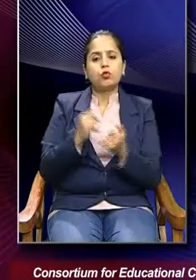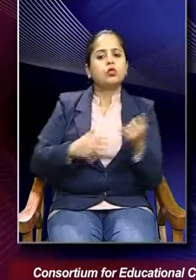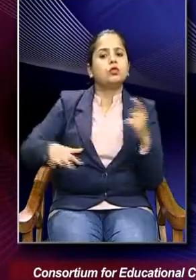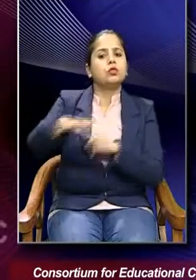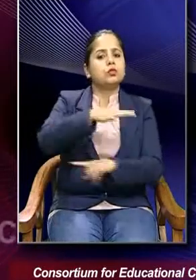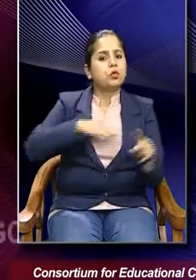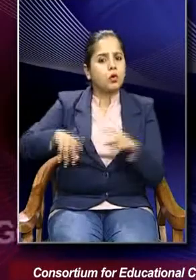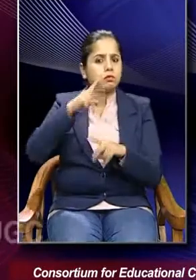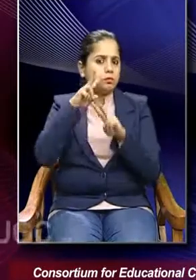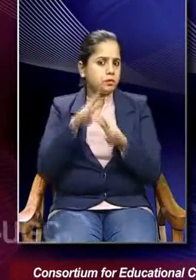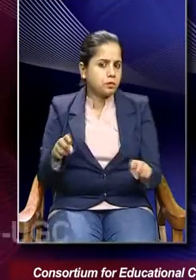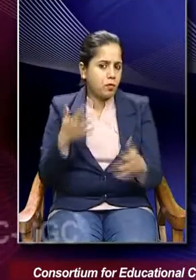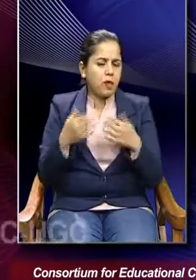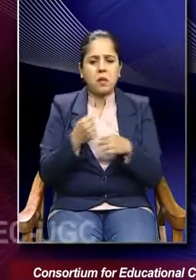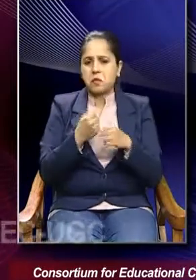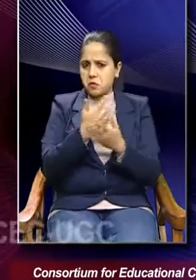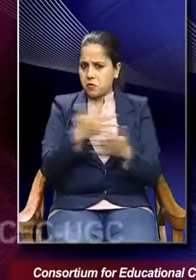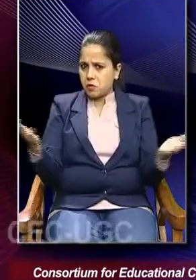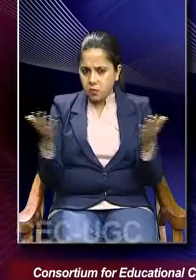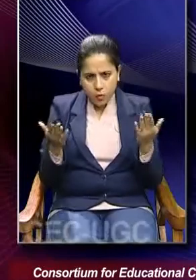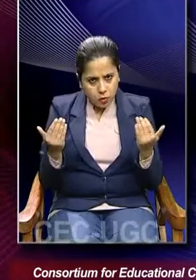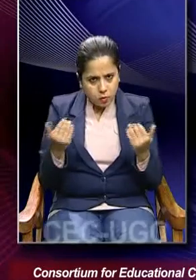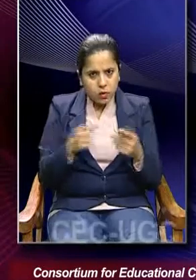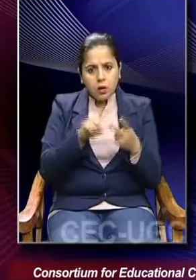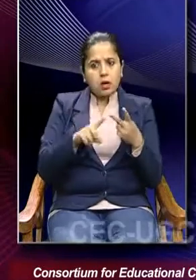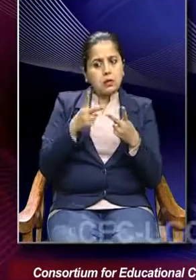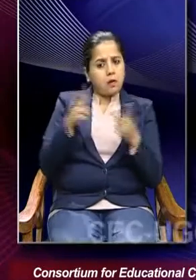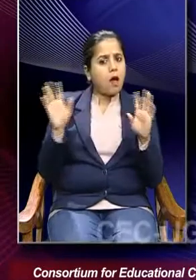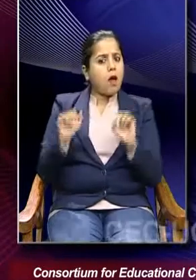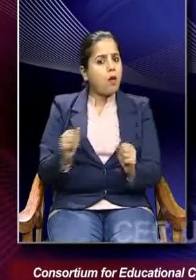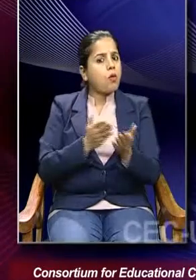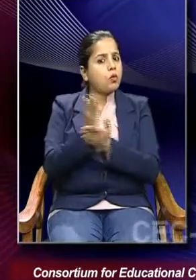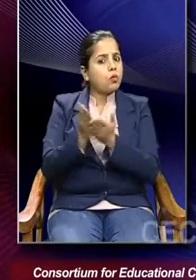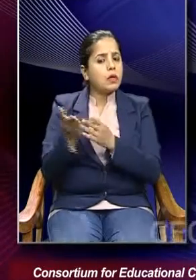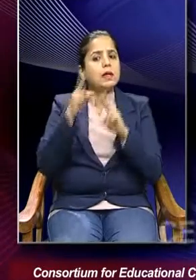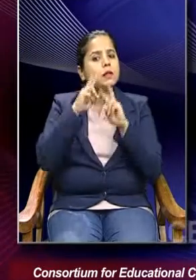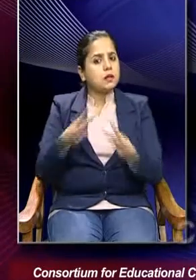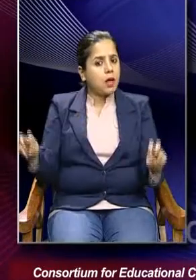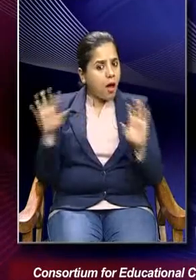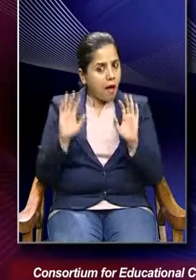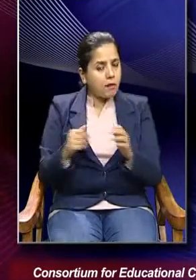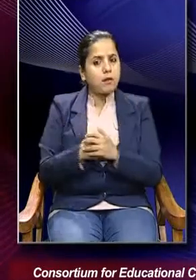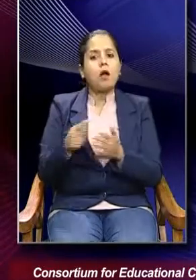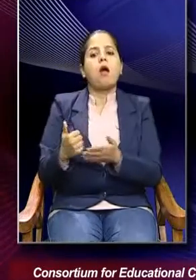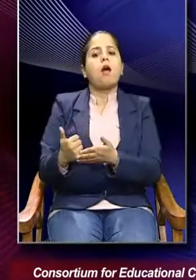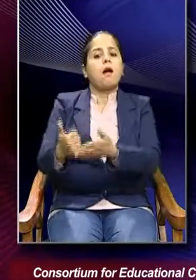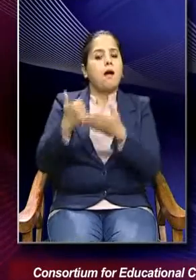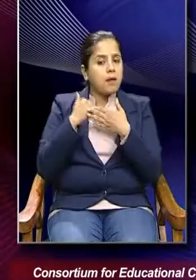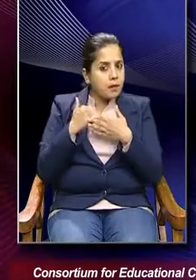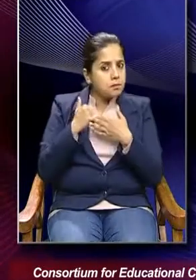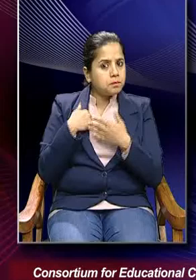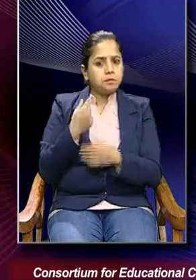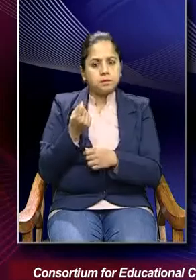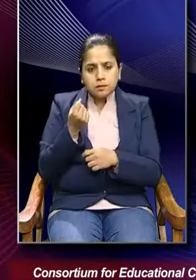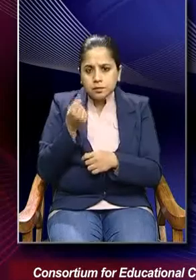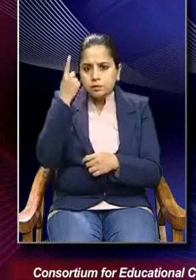So, it could be based on generalization, and there are certain kind of research which helps us to